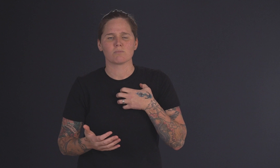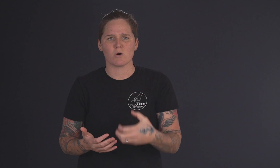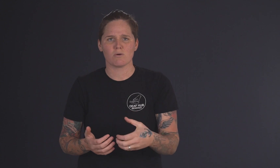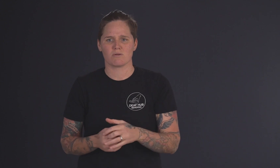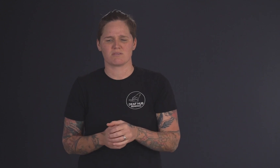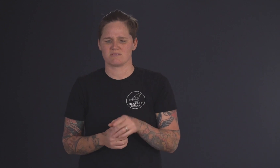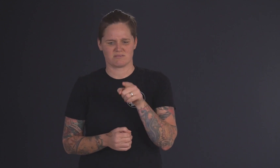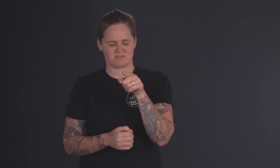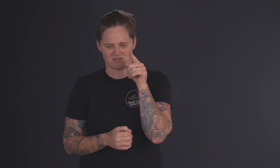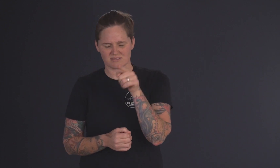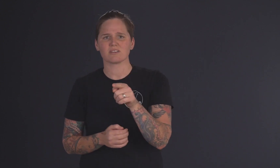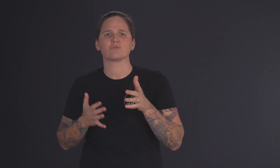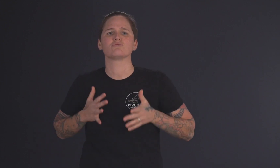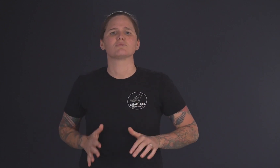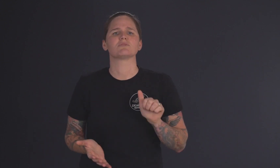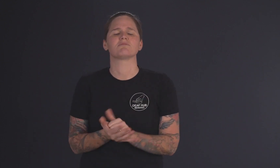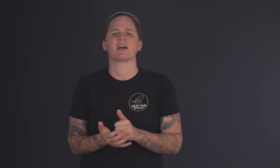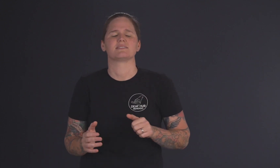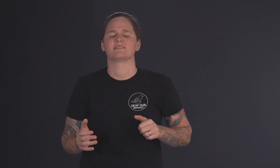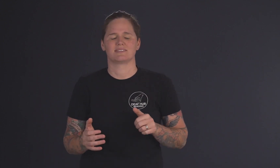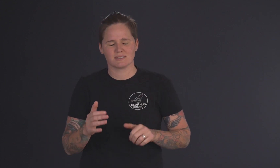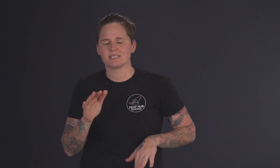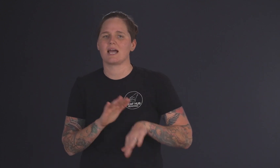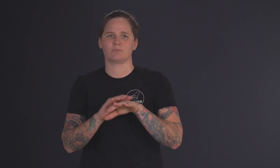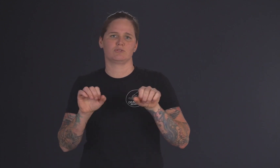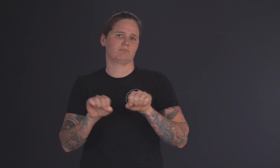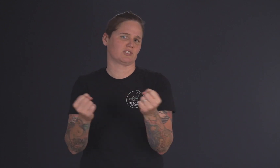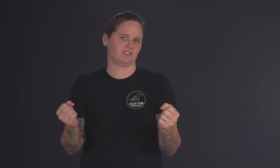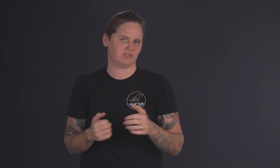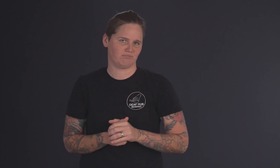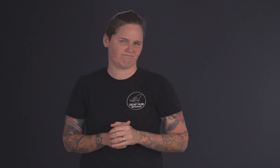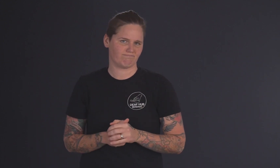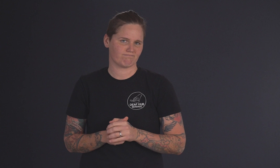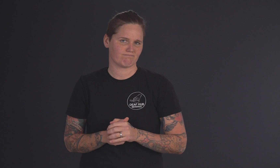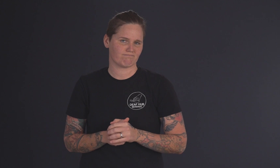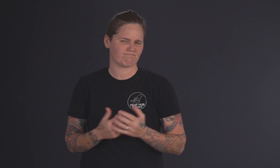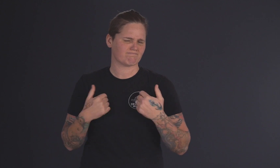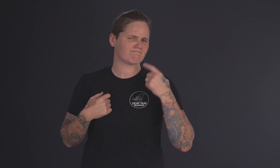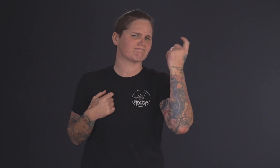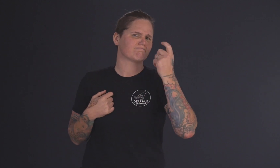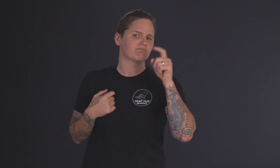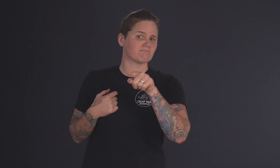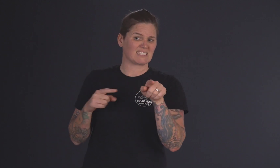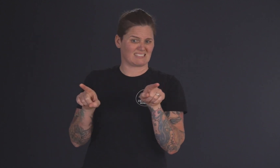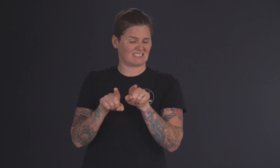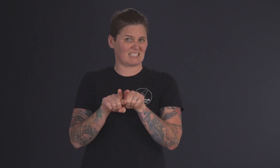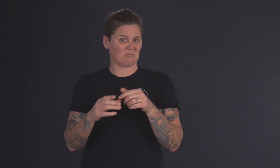deaf. Innocent's story is a clear example of a complete breach of human rights. I'm left to wonder